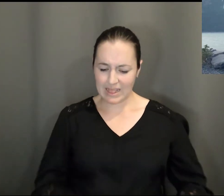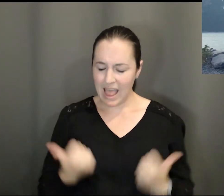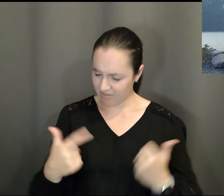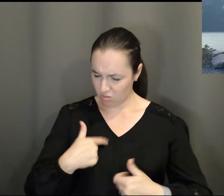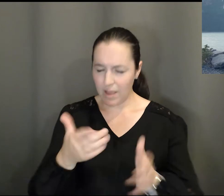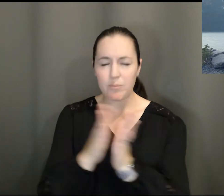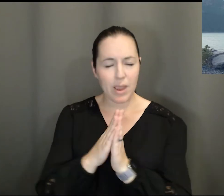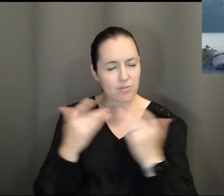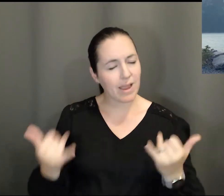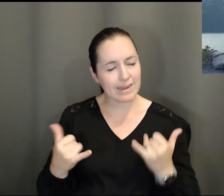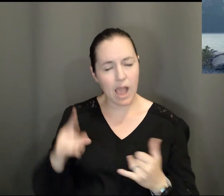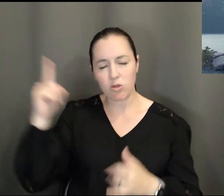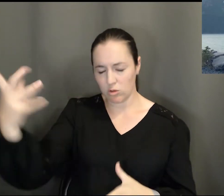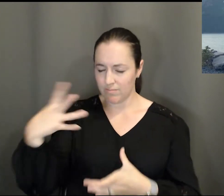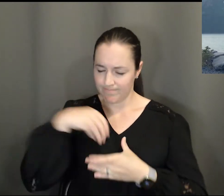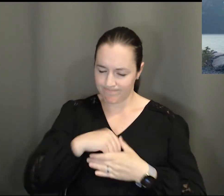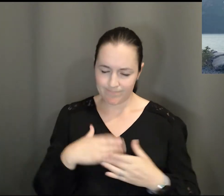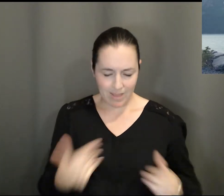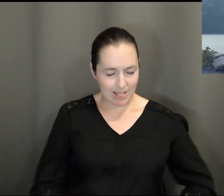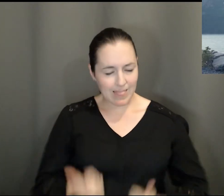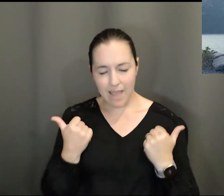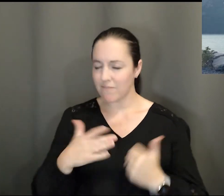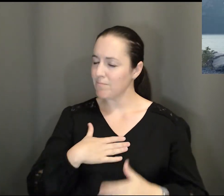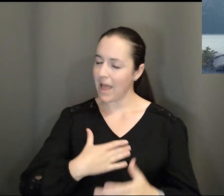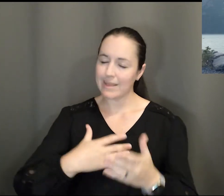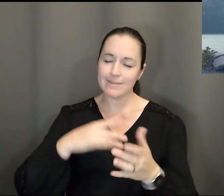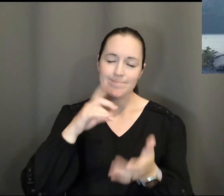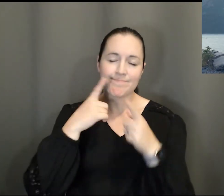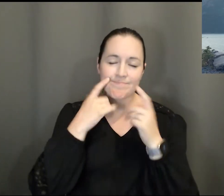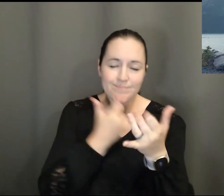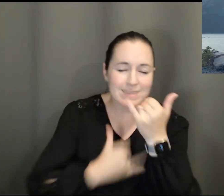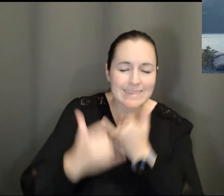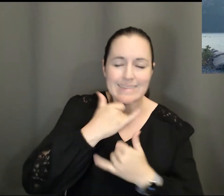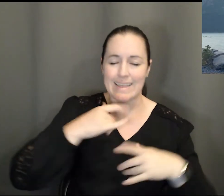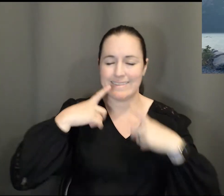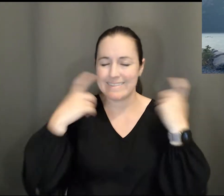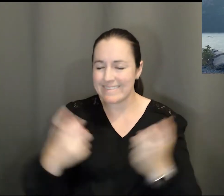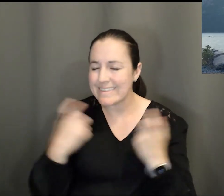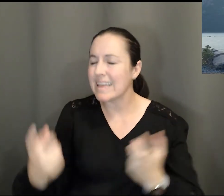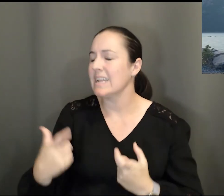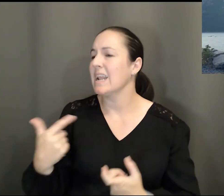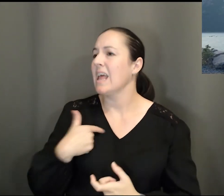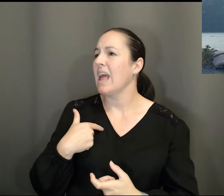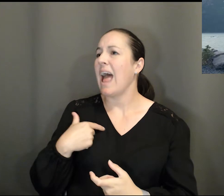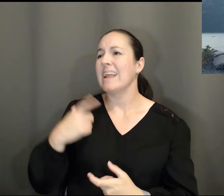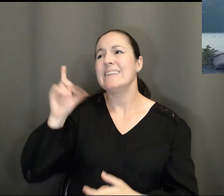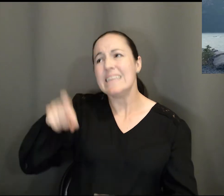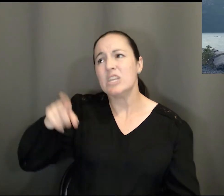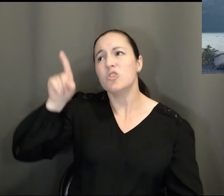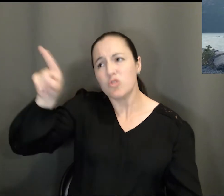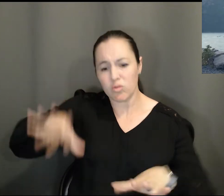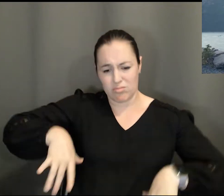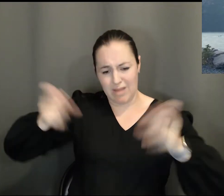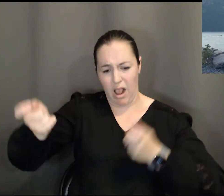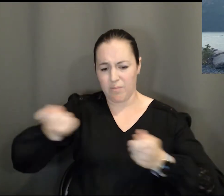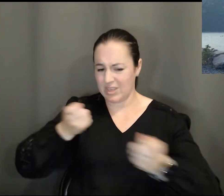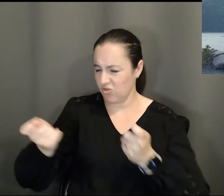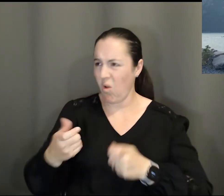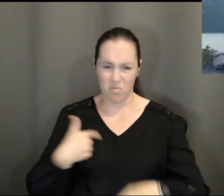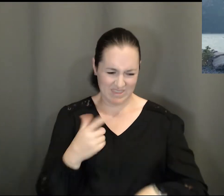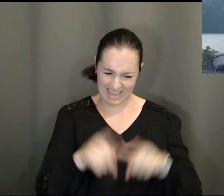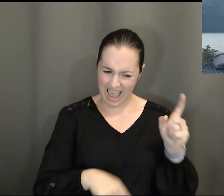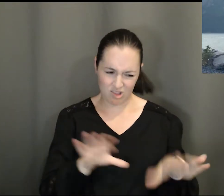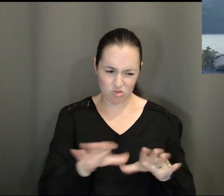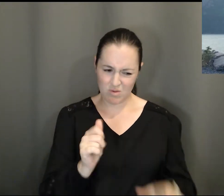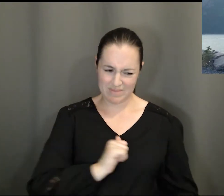into my life, forgive my sins. God, let you be the one that takes control of my life because I can't do it. I'm not big enough,